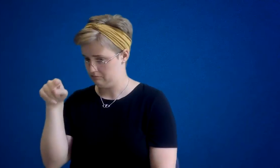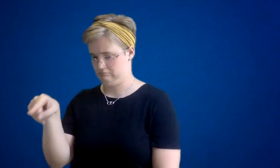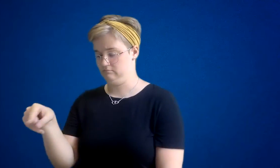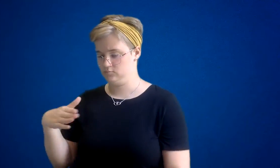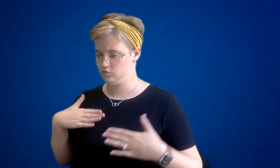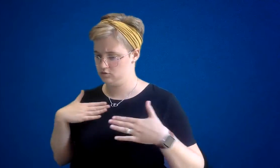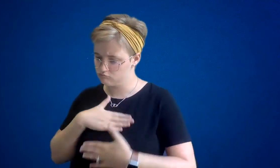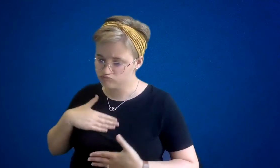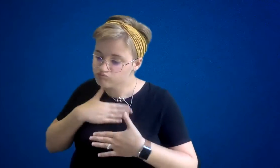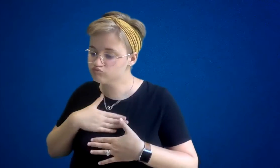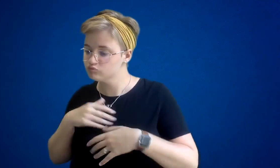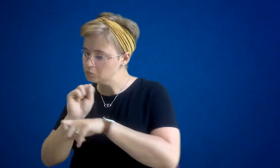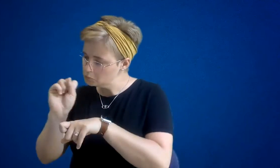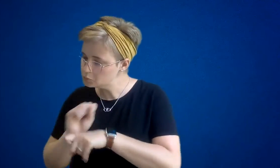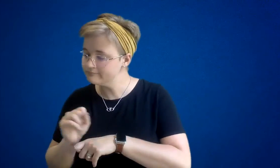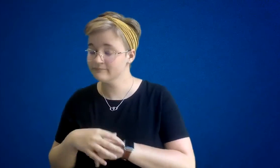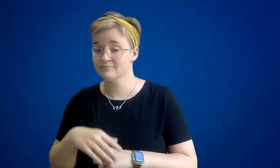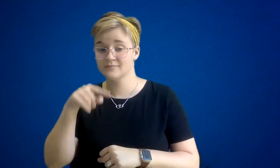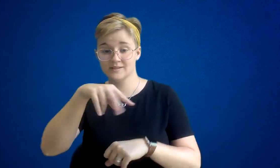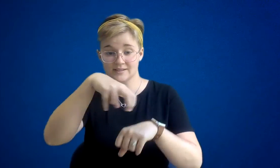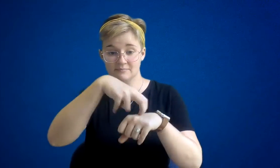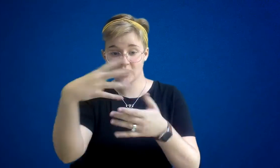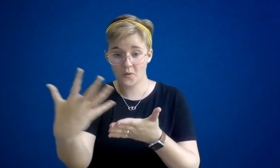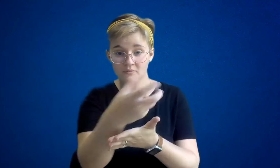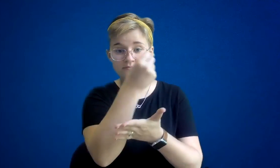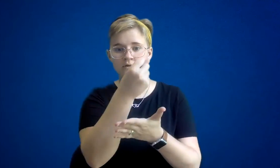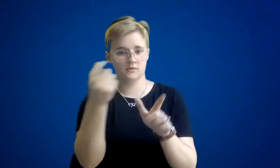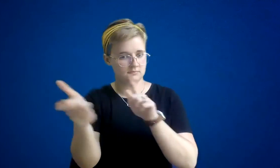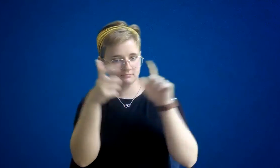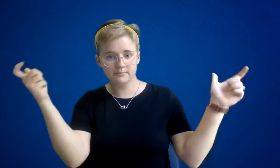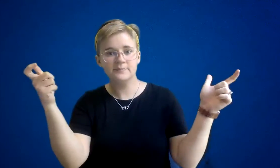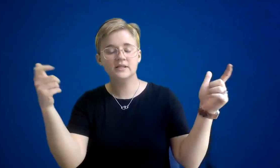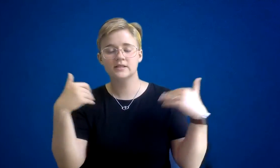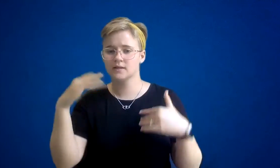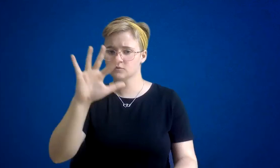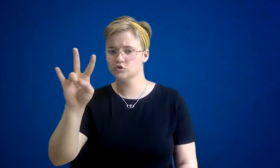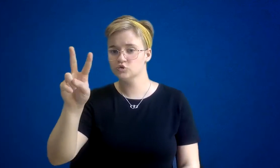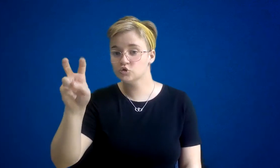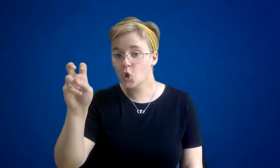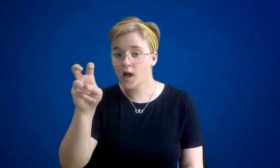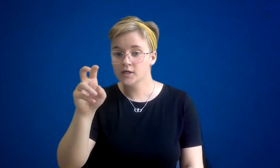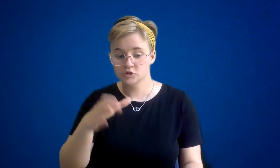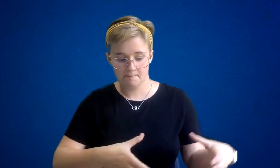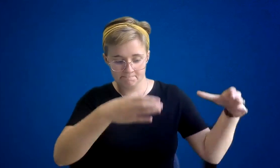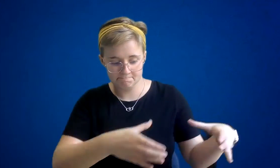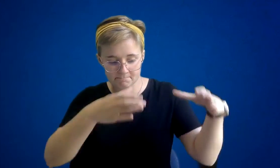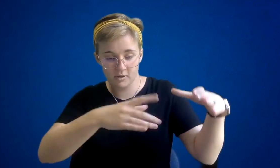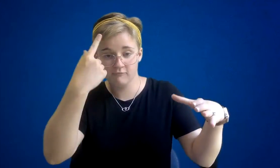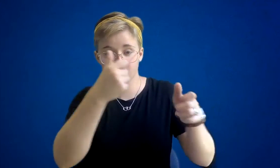harvest was a big one, close to 200 bushels per acre, and each bushel weighed around 60